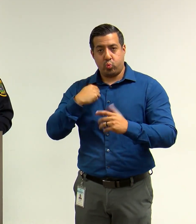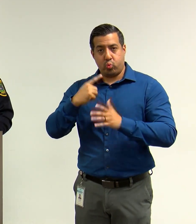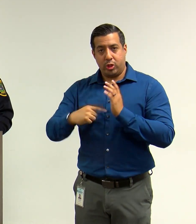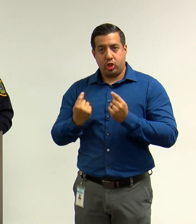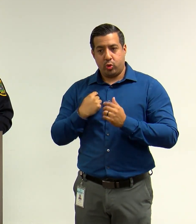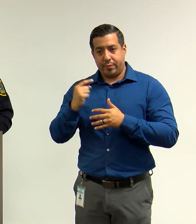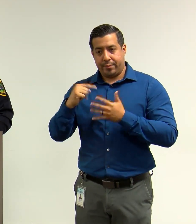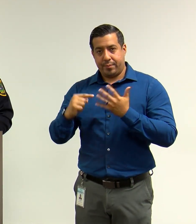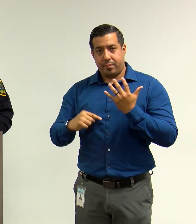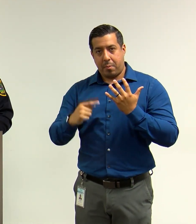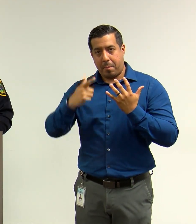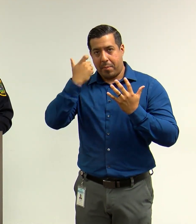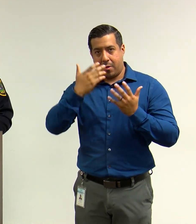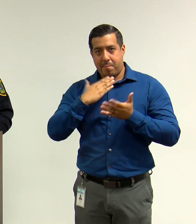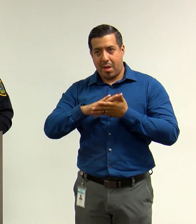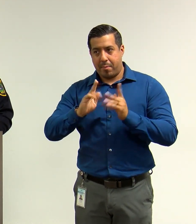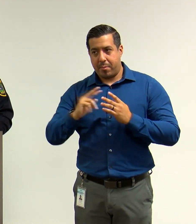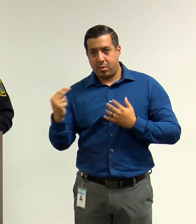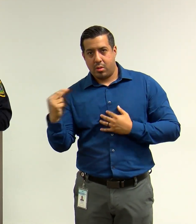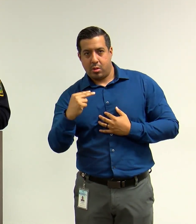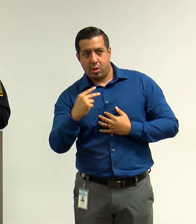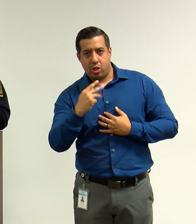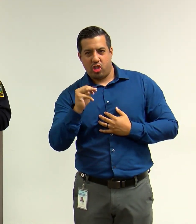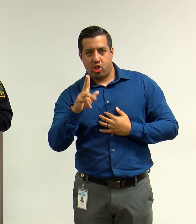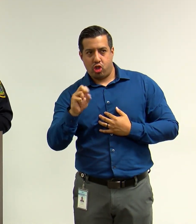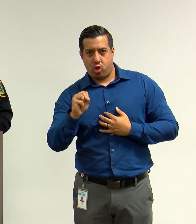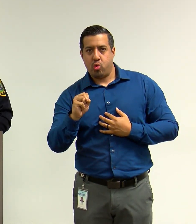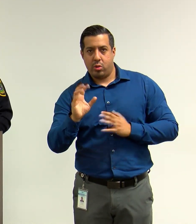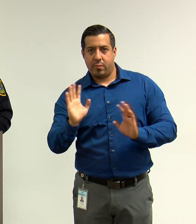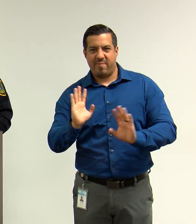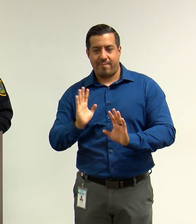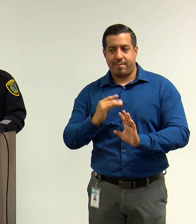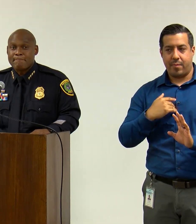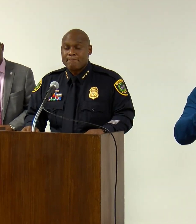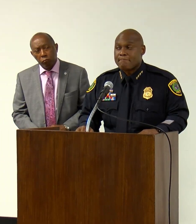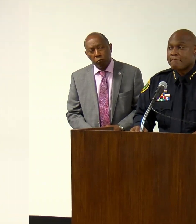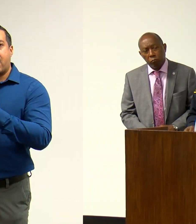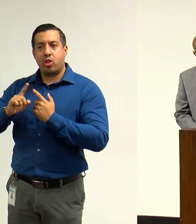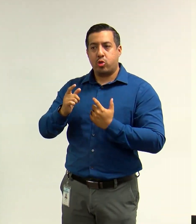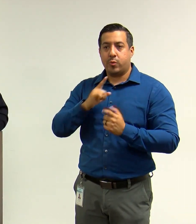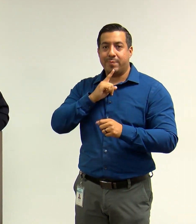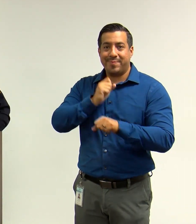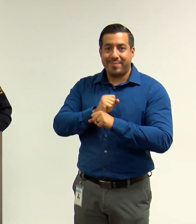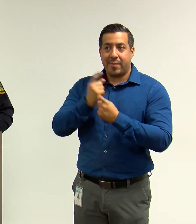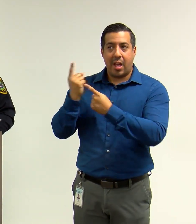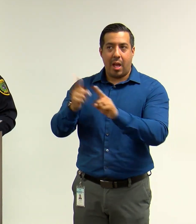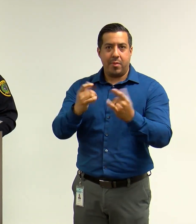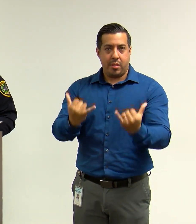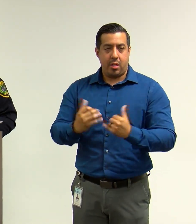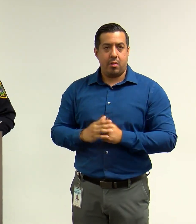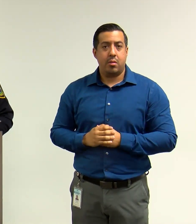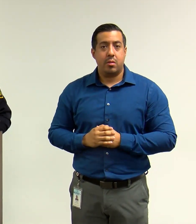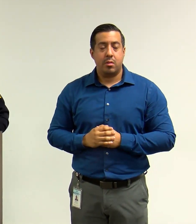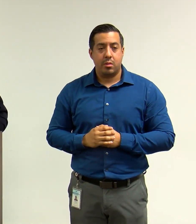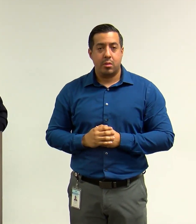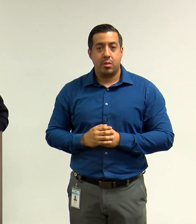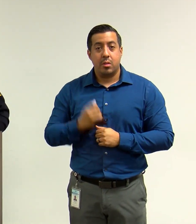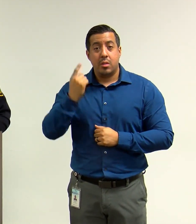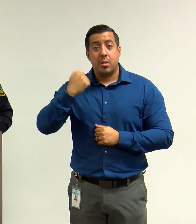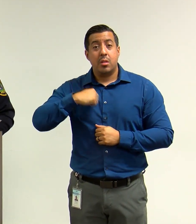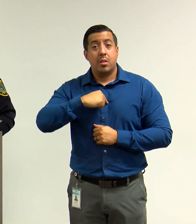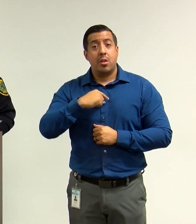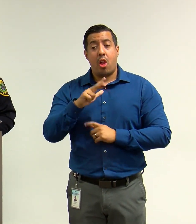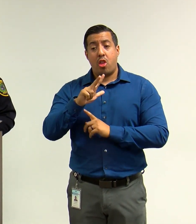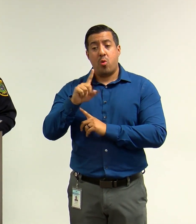because crooks look at the news as well, and I want to respectfully say that. We knew, I've been a cop for